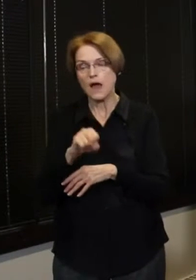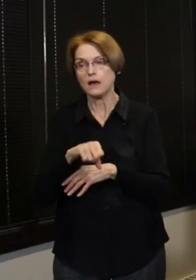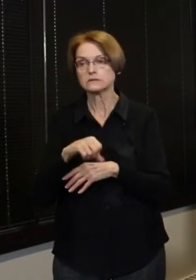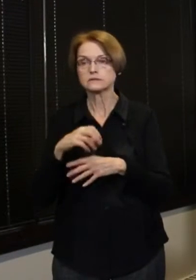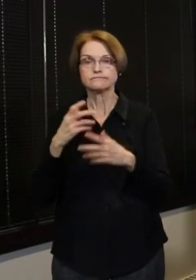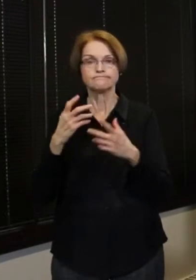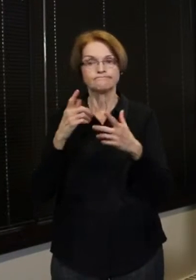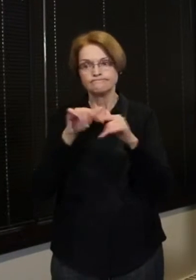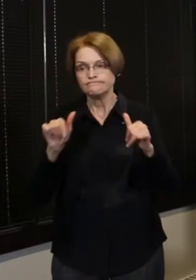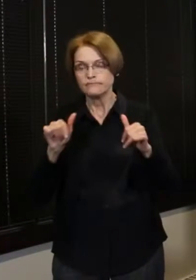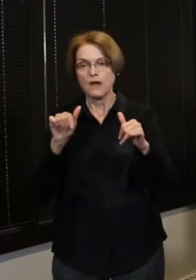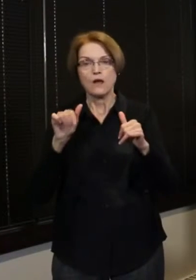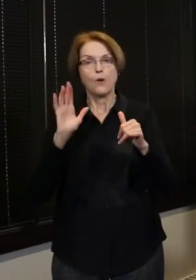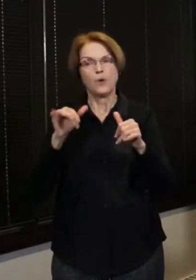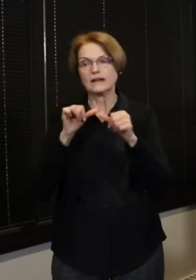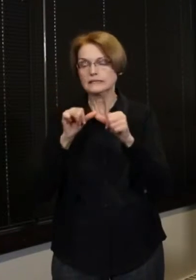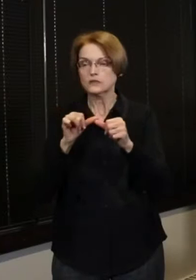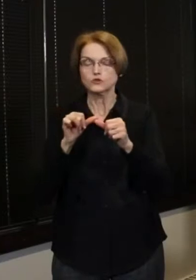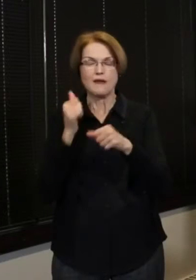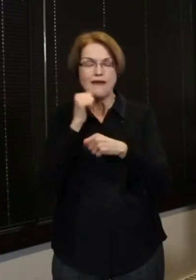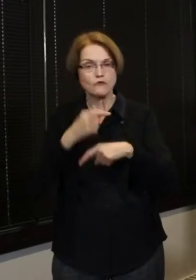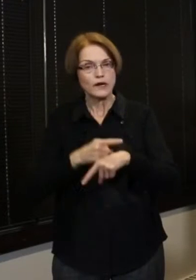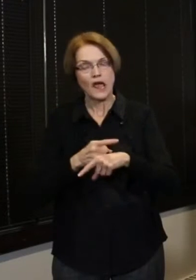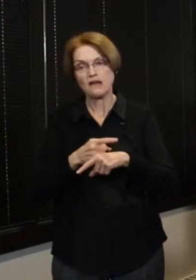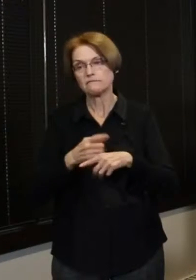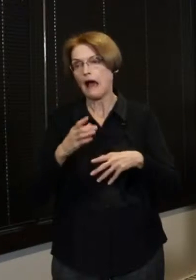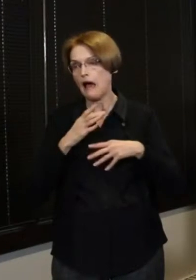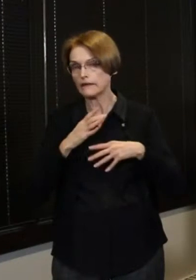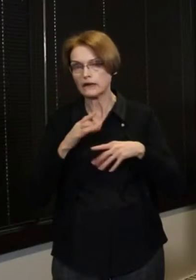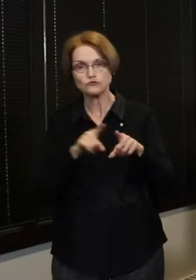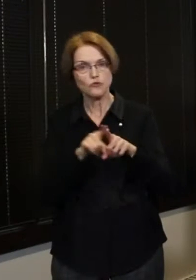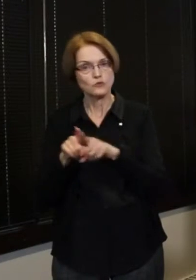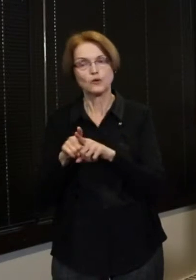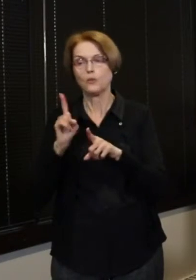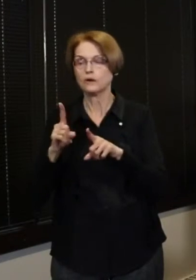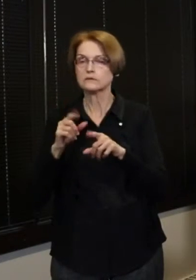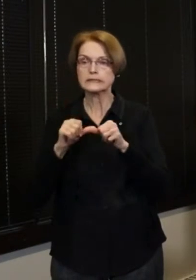the holidays and every day until we get to immunity.